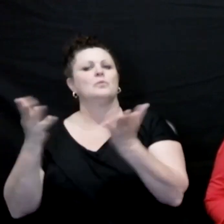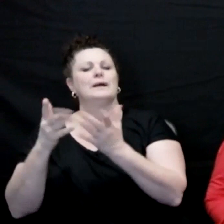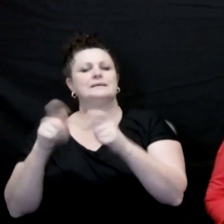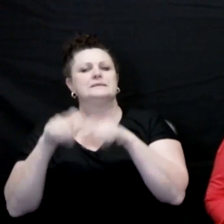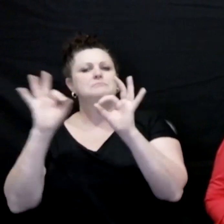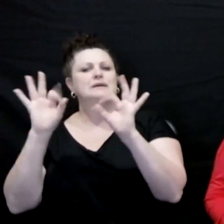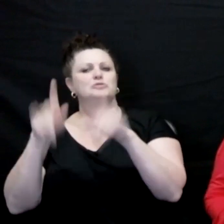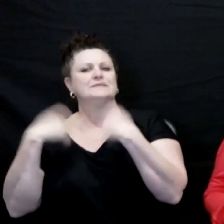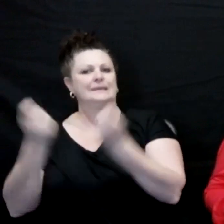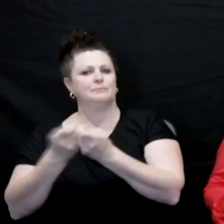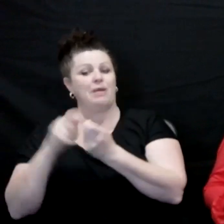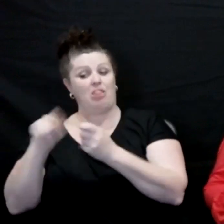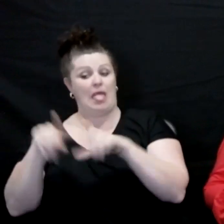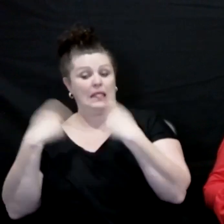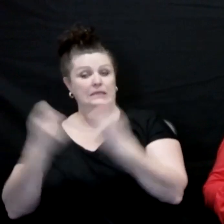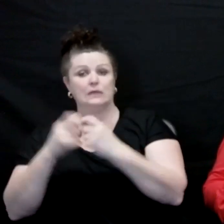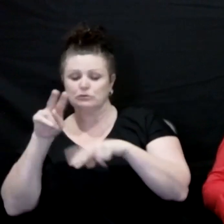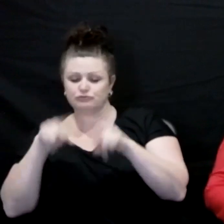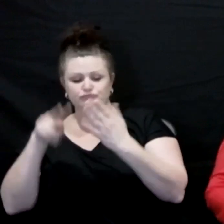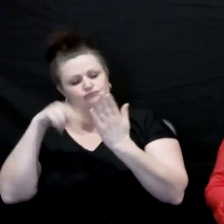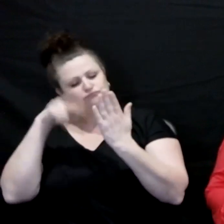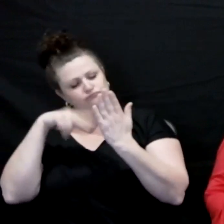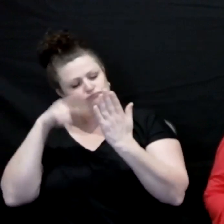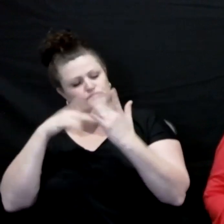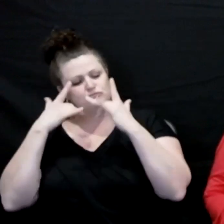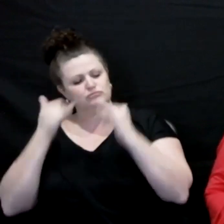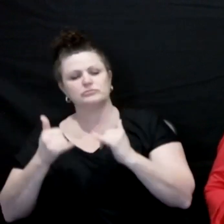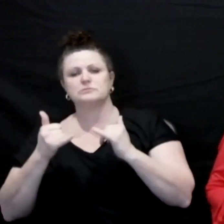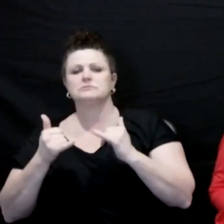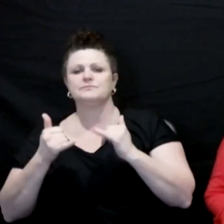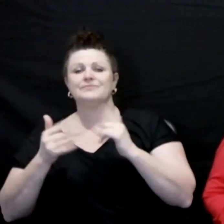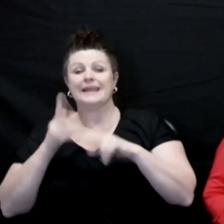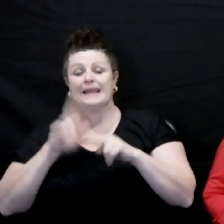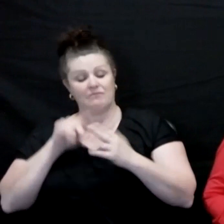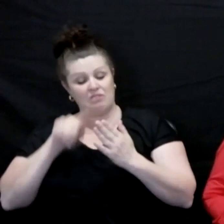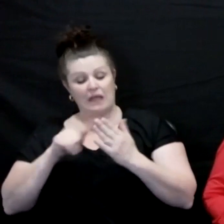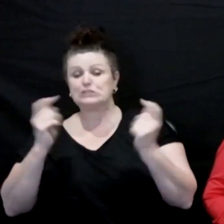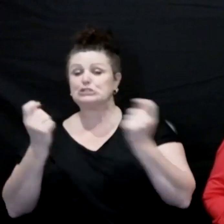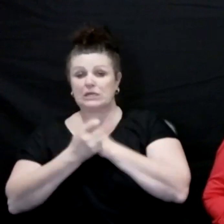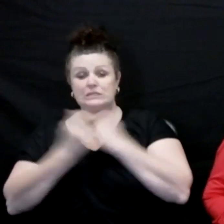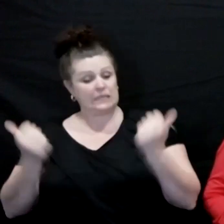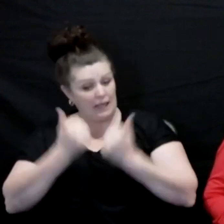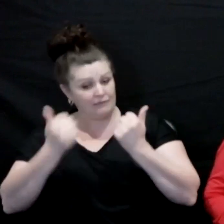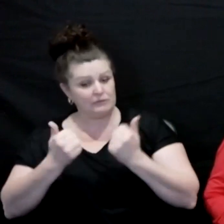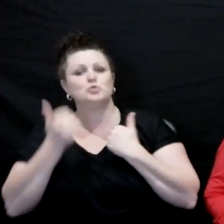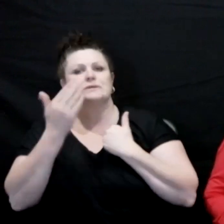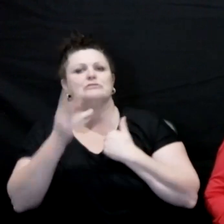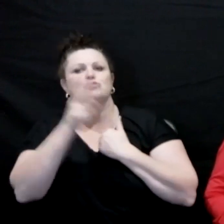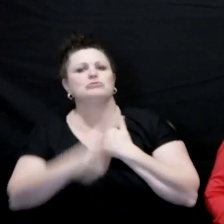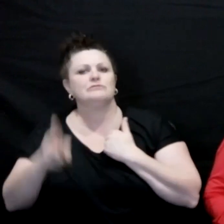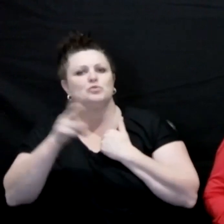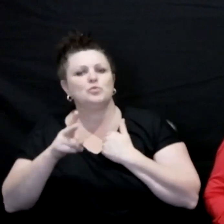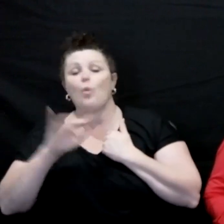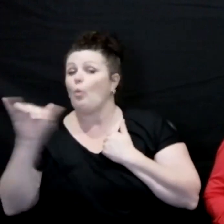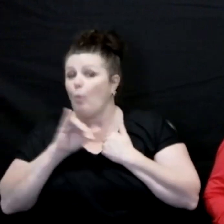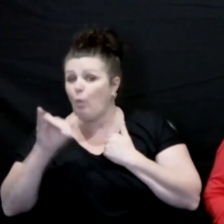that team will assess if it is enough of a change in circumstances for you to have a review, or